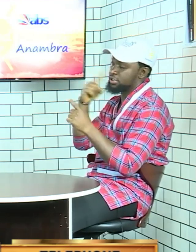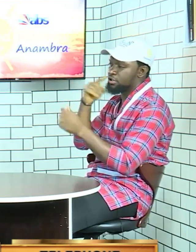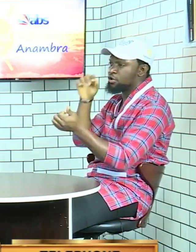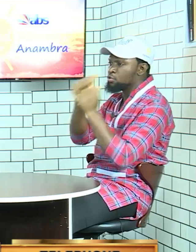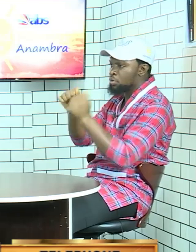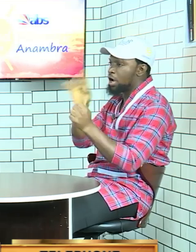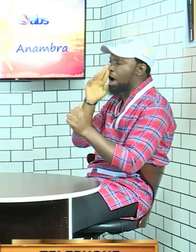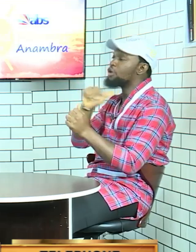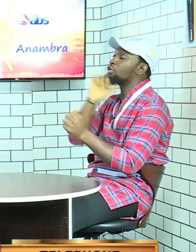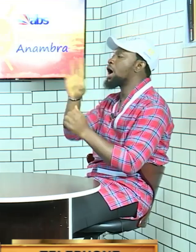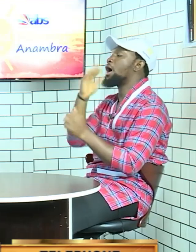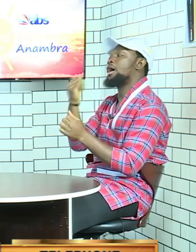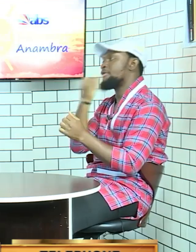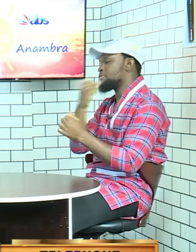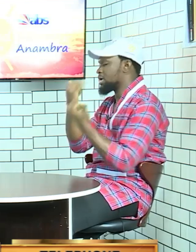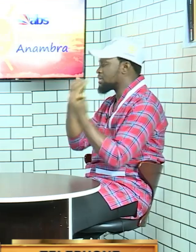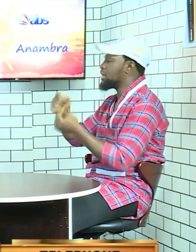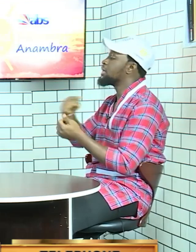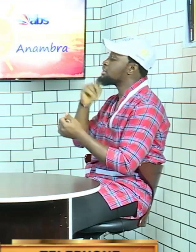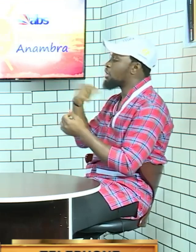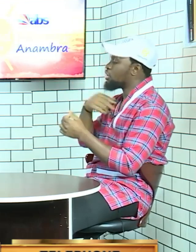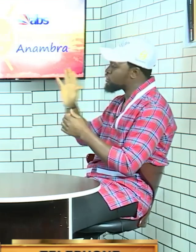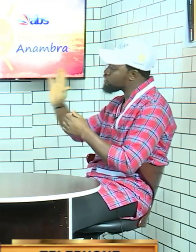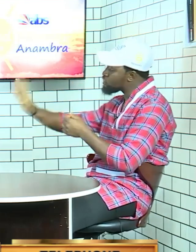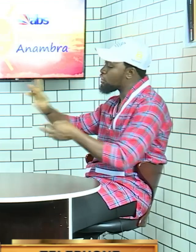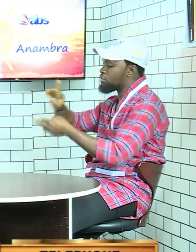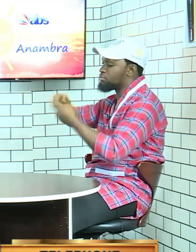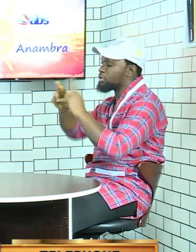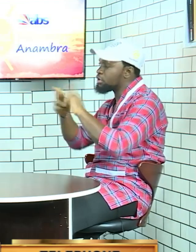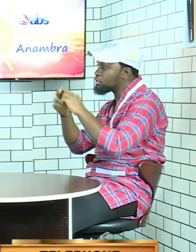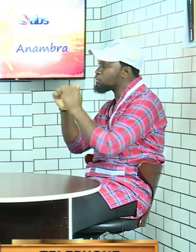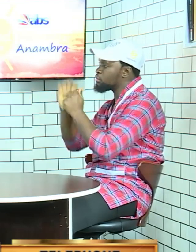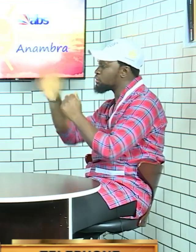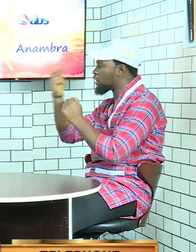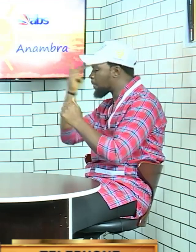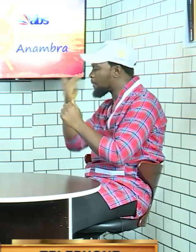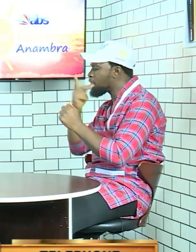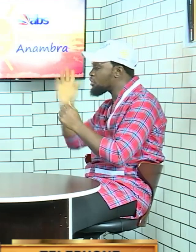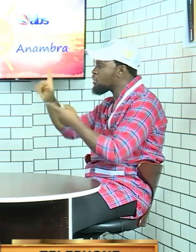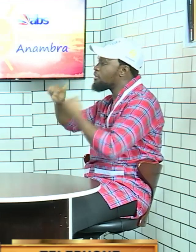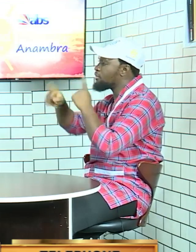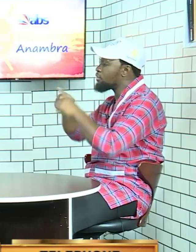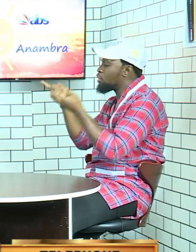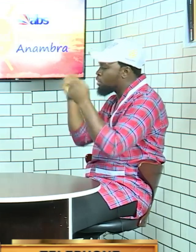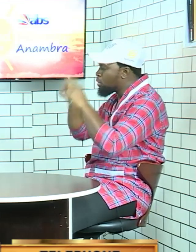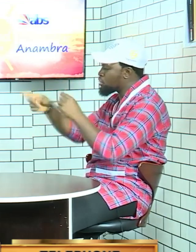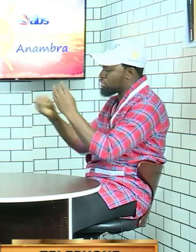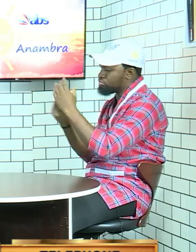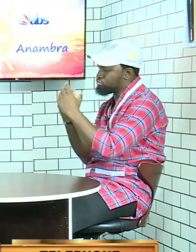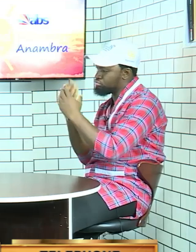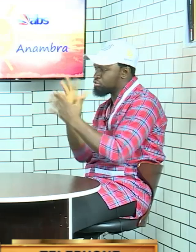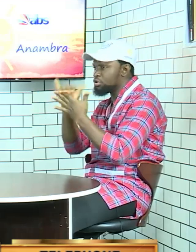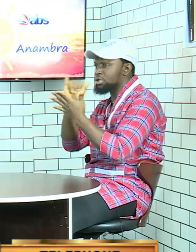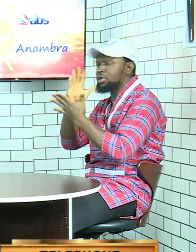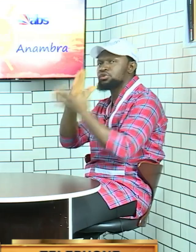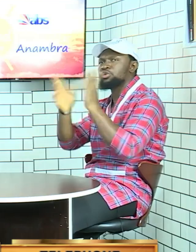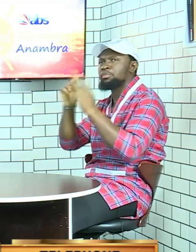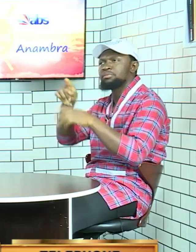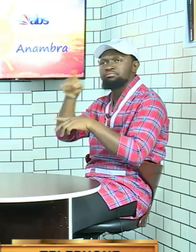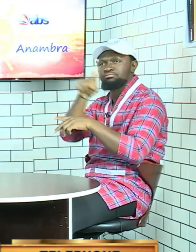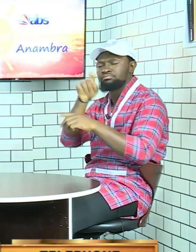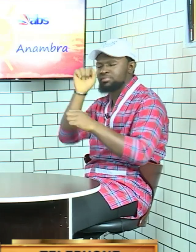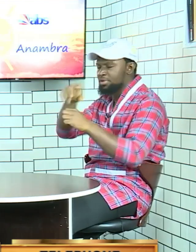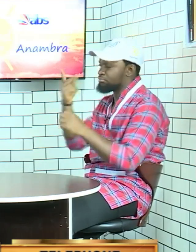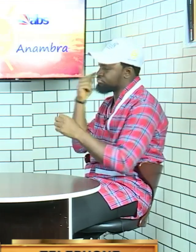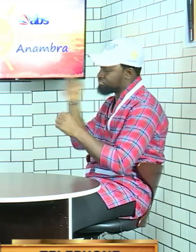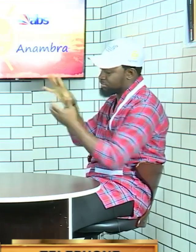her fault. Now, tell us your relationship with your parents, your friends, and where you were growing up, so that some people listening to us or watching